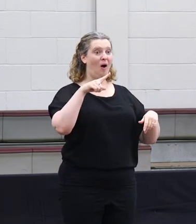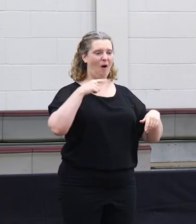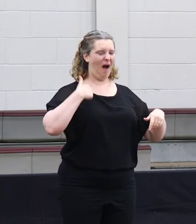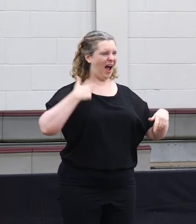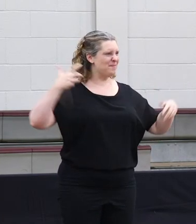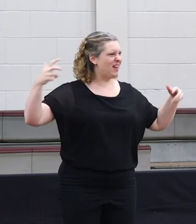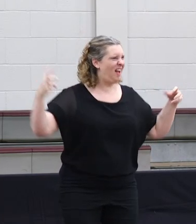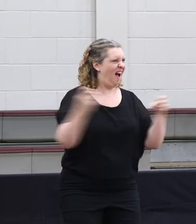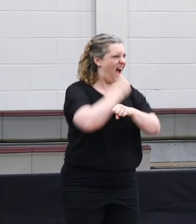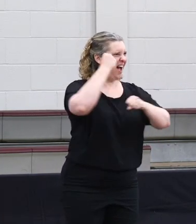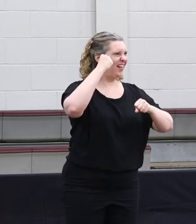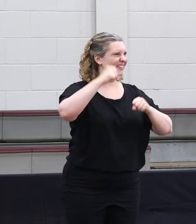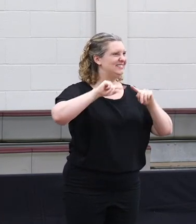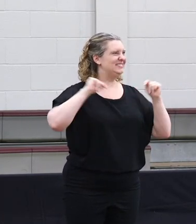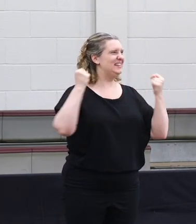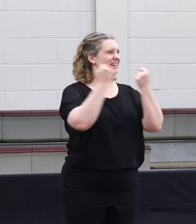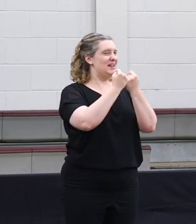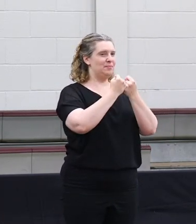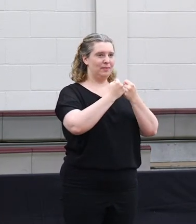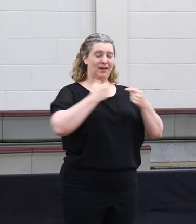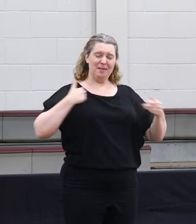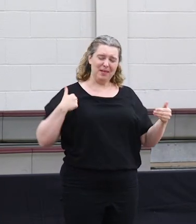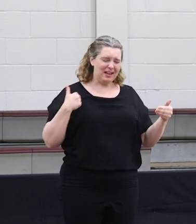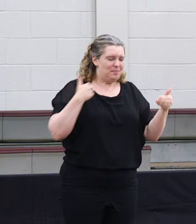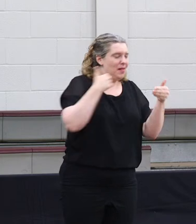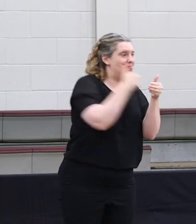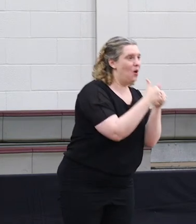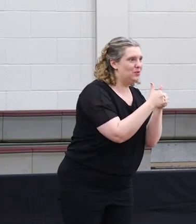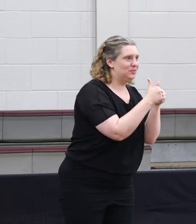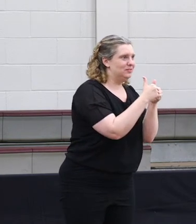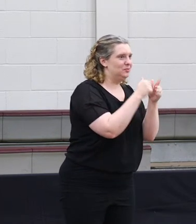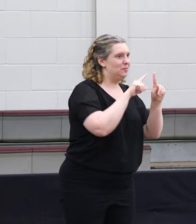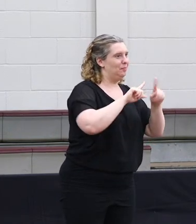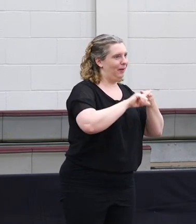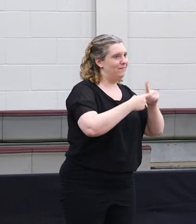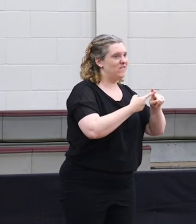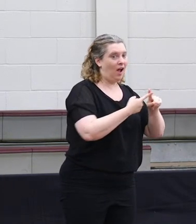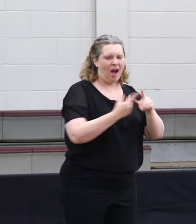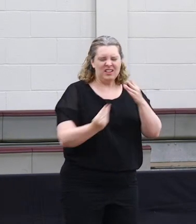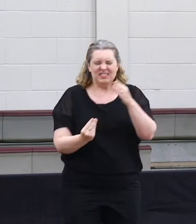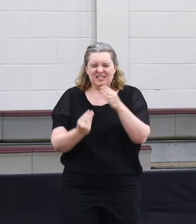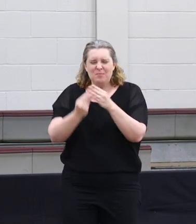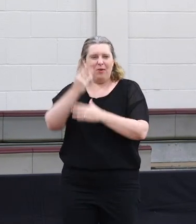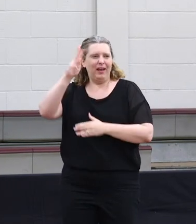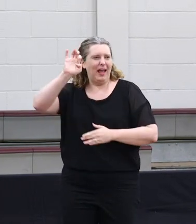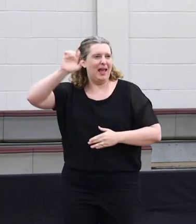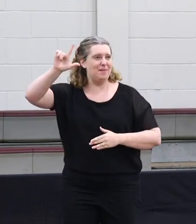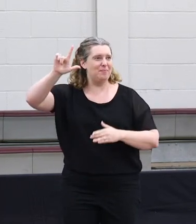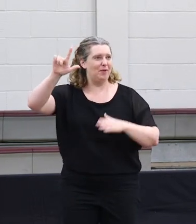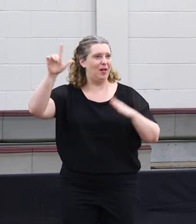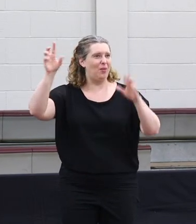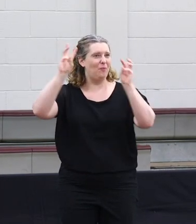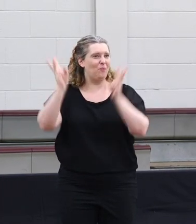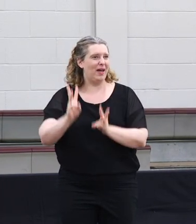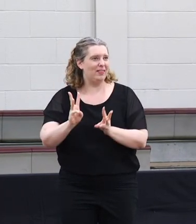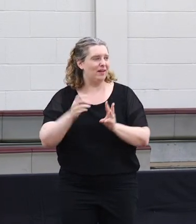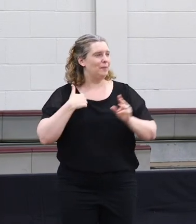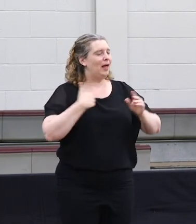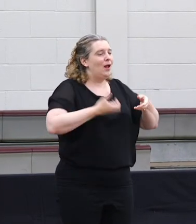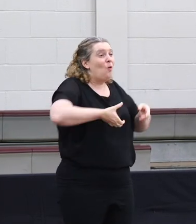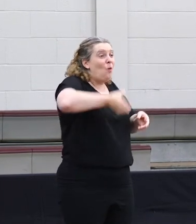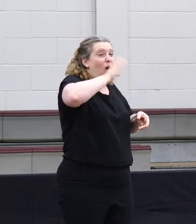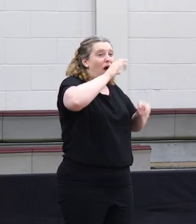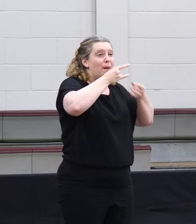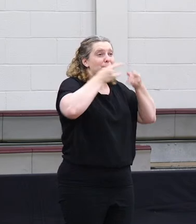tea. I planned to be close to my friends. I planned for spring weather in April. I planned to drink water